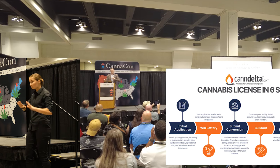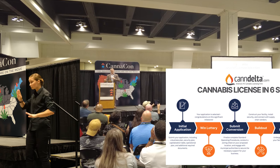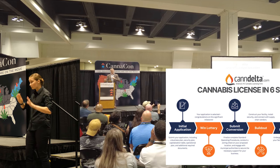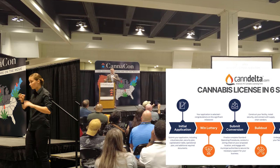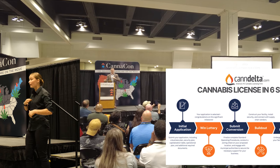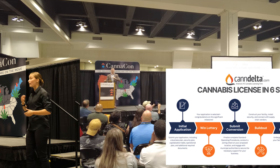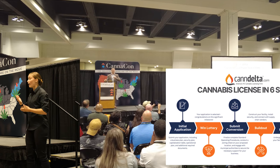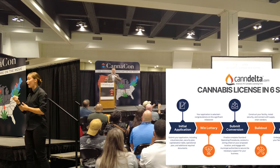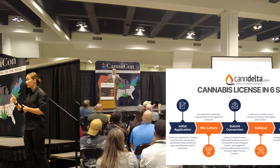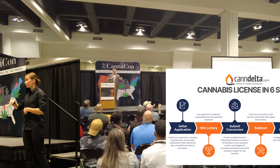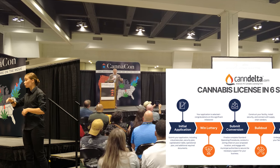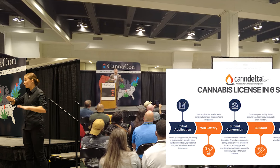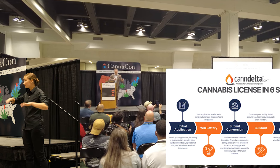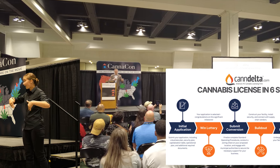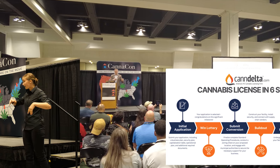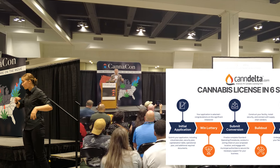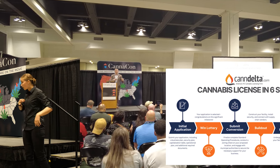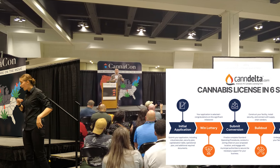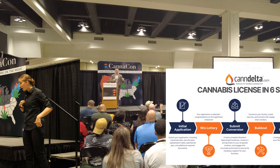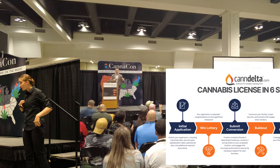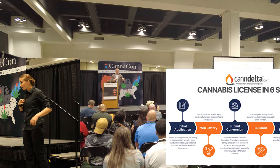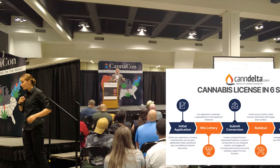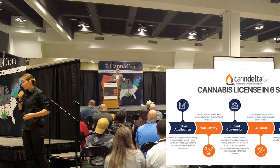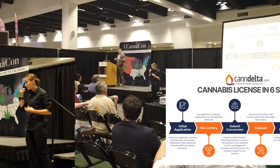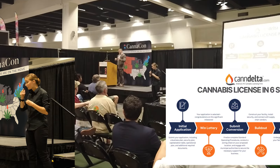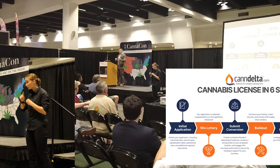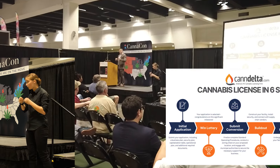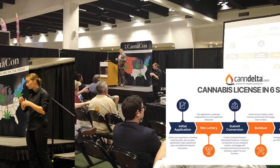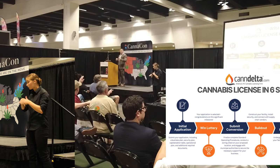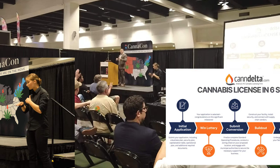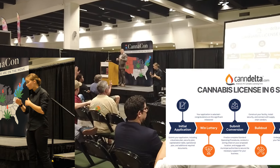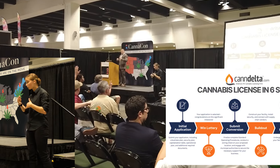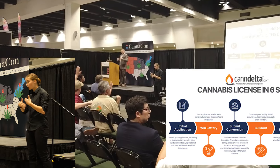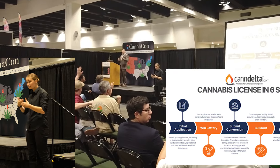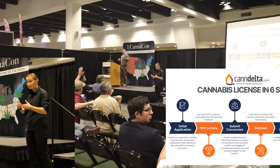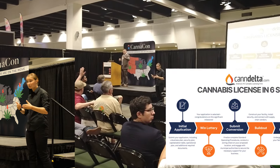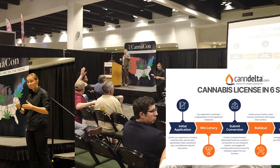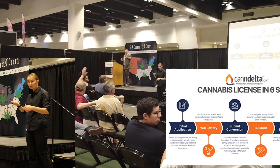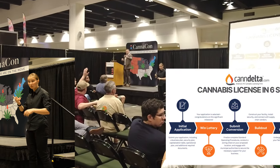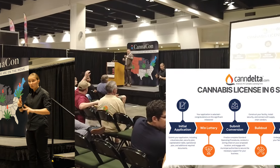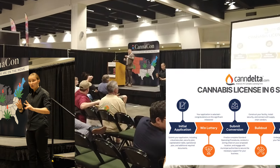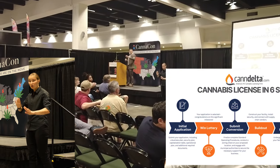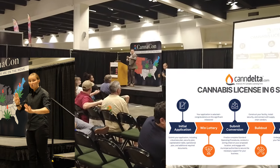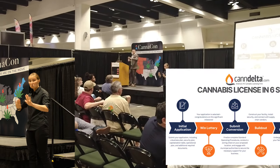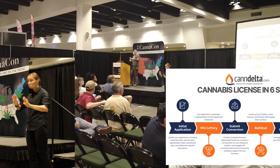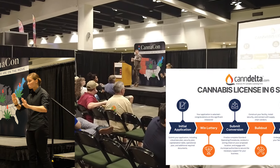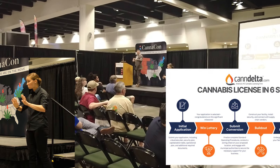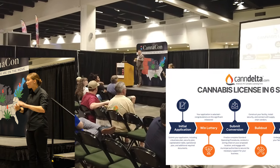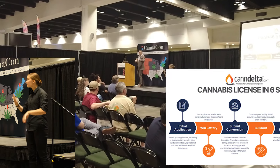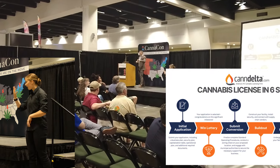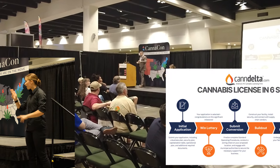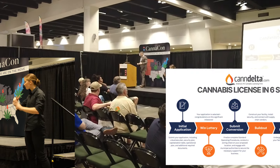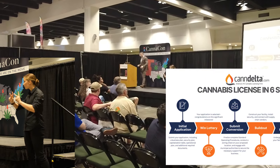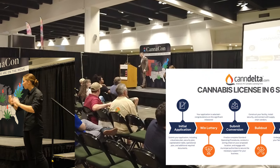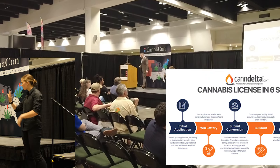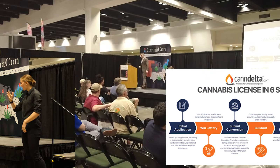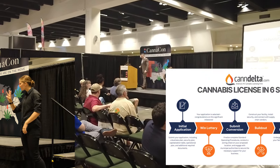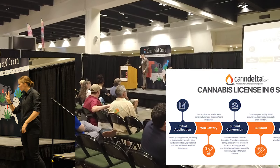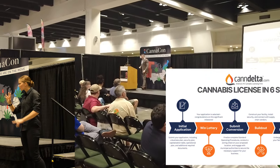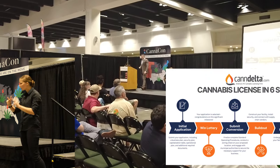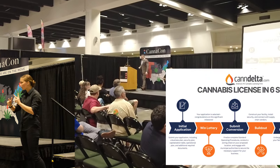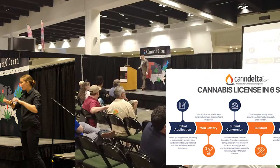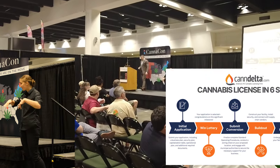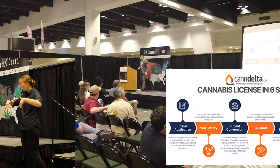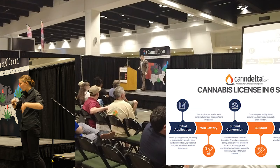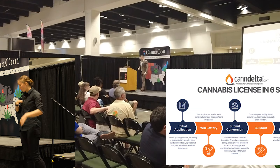yet applied and are considering going through the process when that process opens up again? 1, 2, 3, 4, we got five, I'd say about 5 or 6.